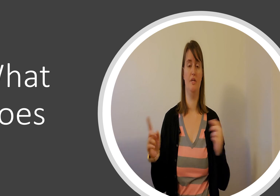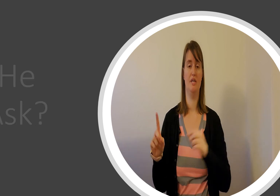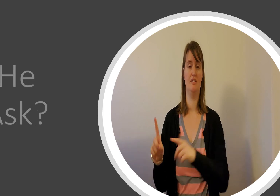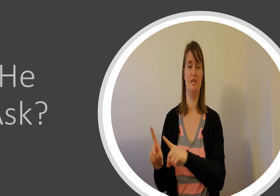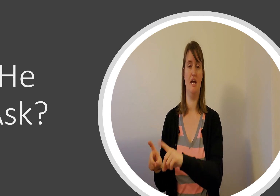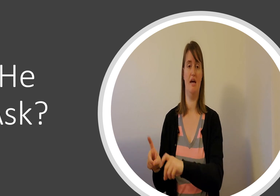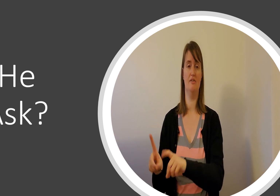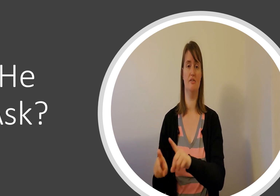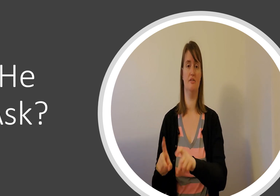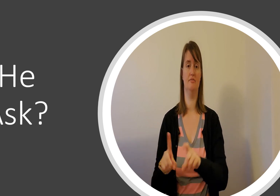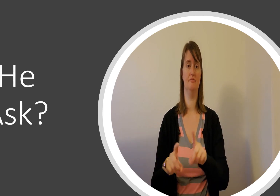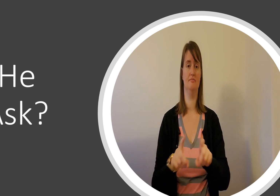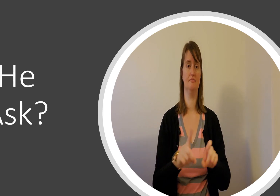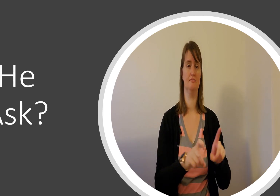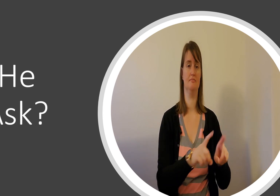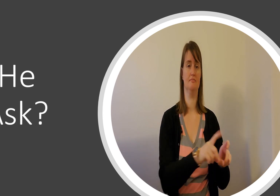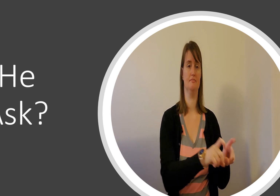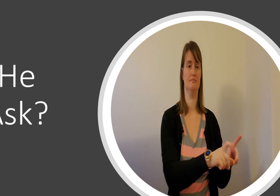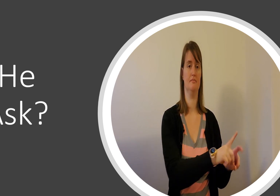What does he ask?